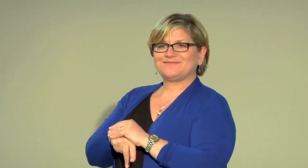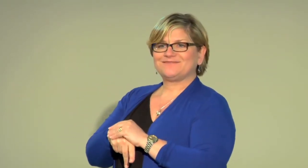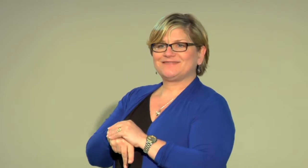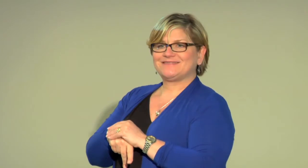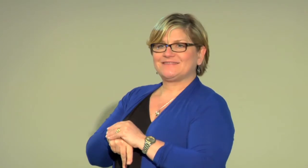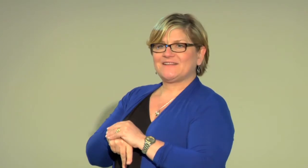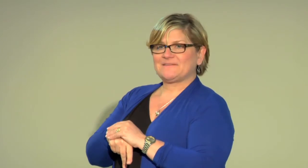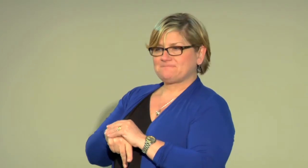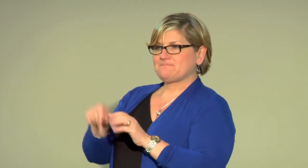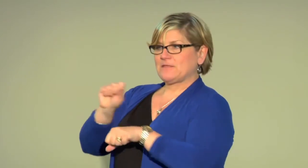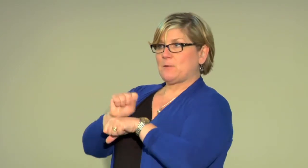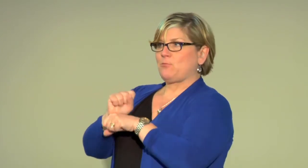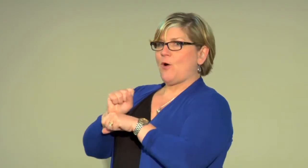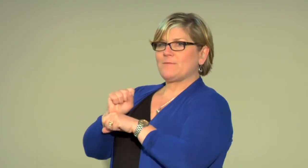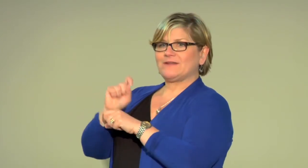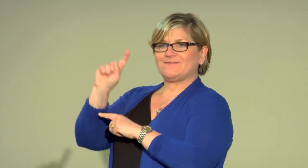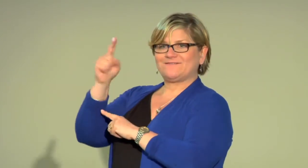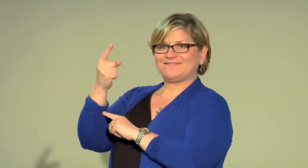has improved